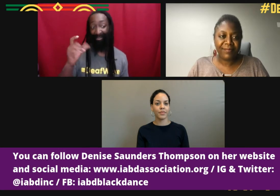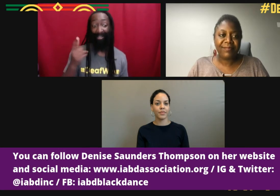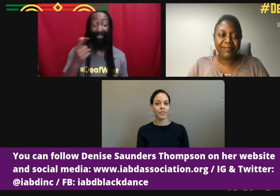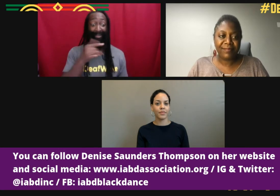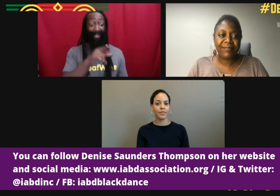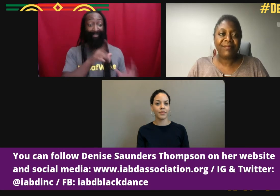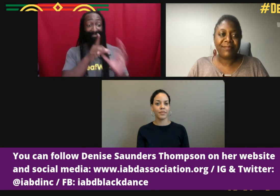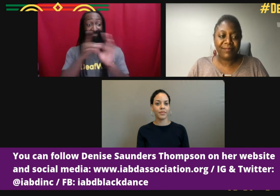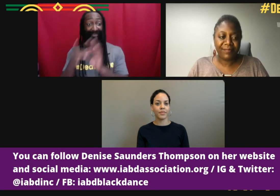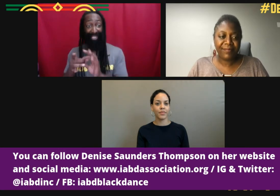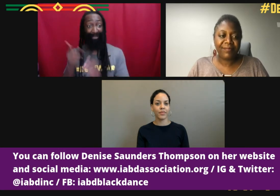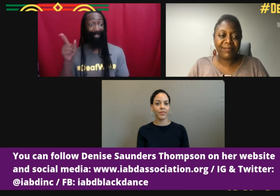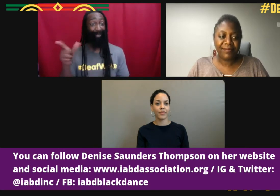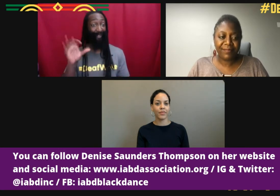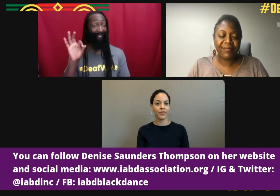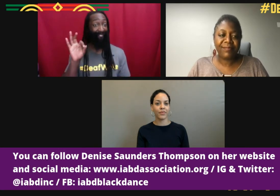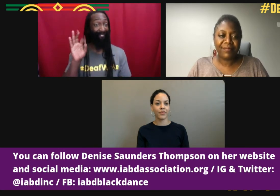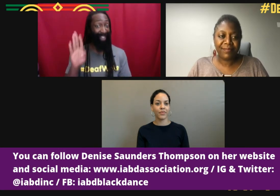IABDINC.